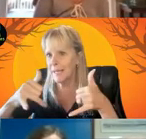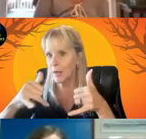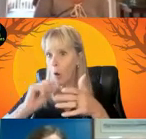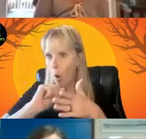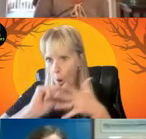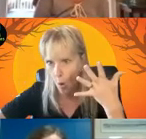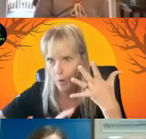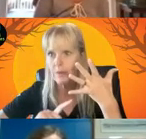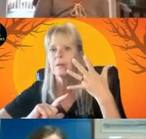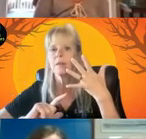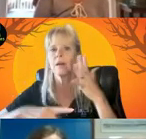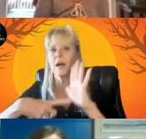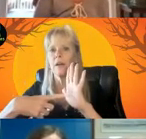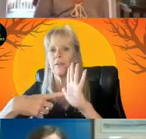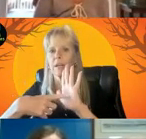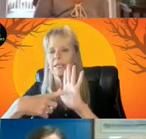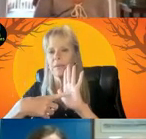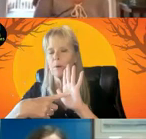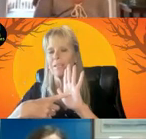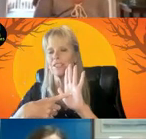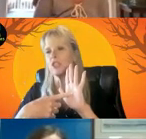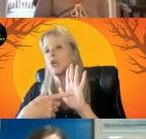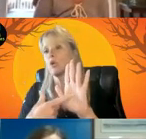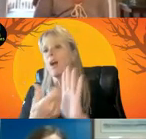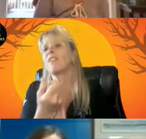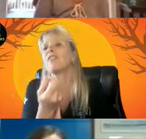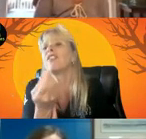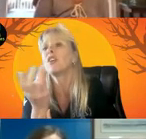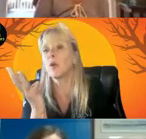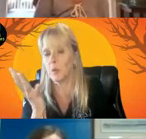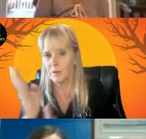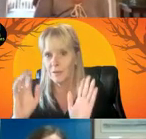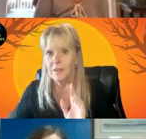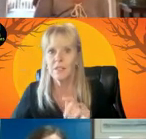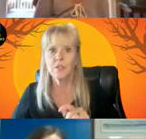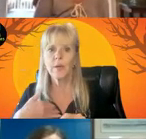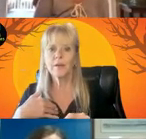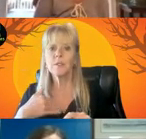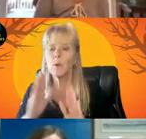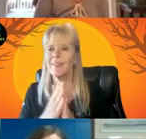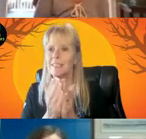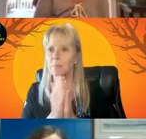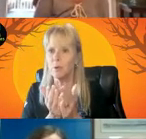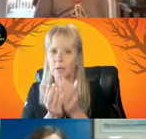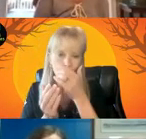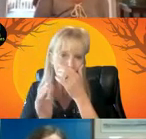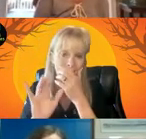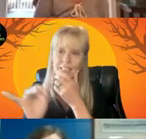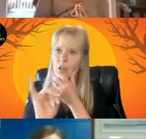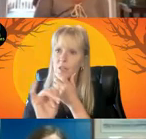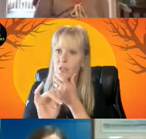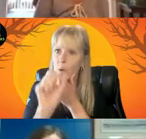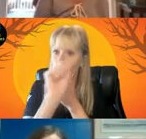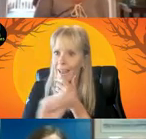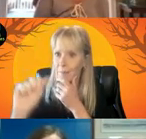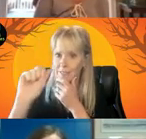to play them all, I thought I'd take a moment and just show you a few. So here's the one that's a book. This